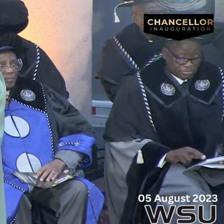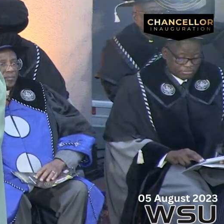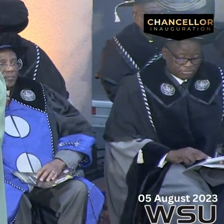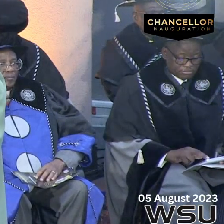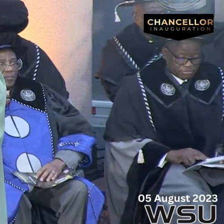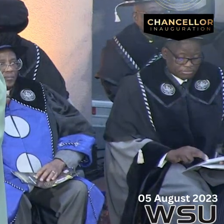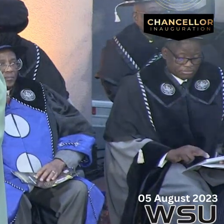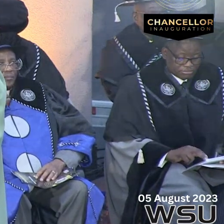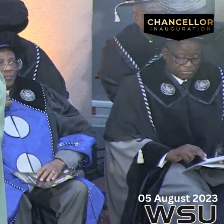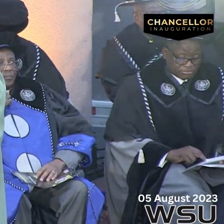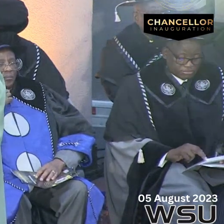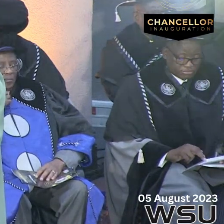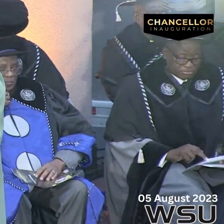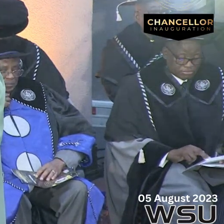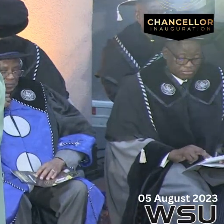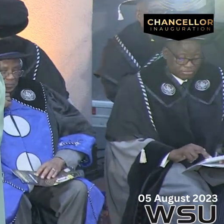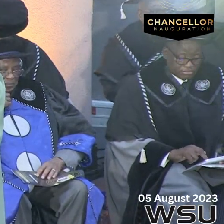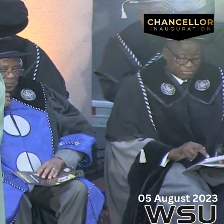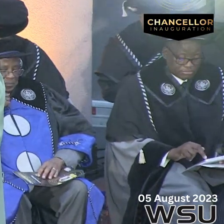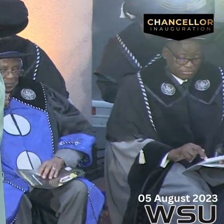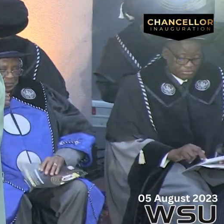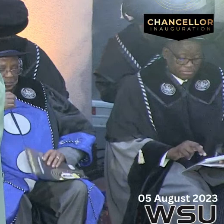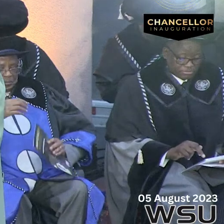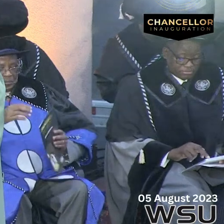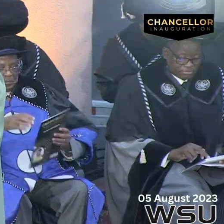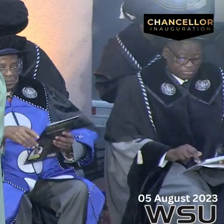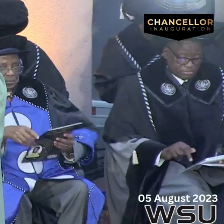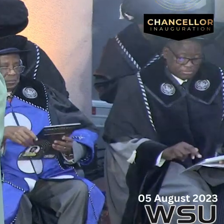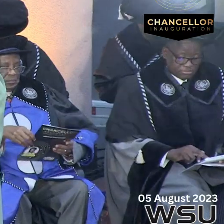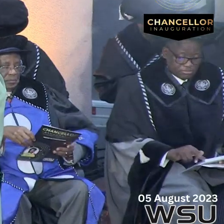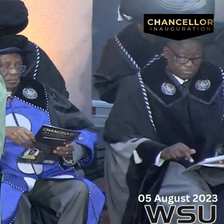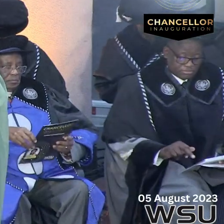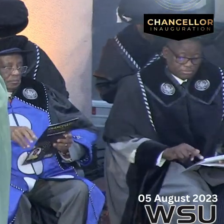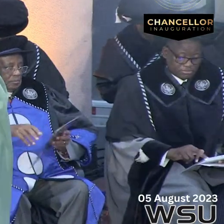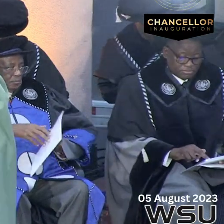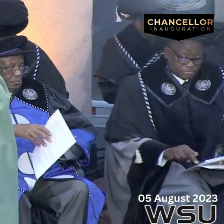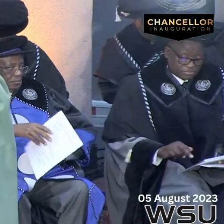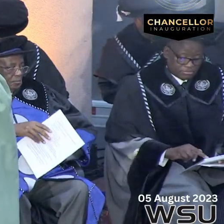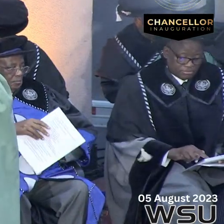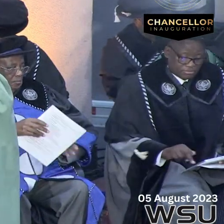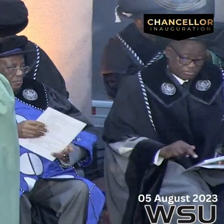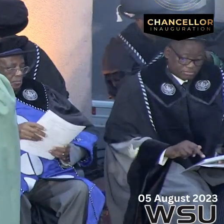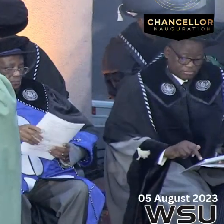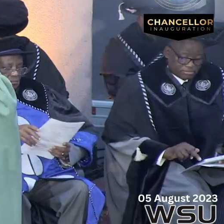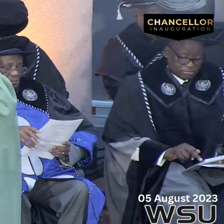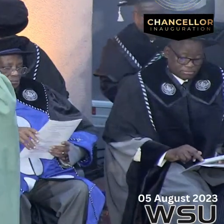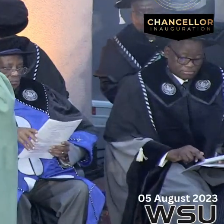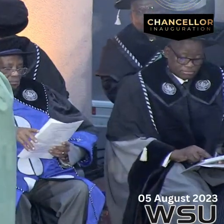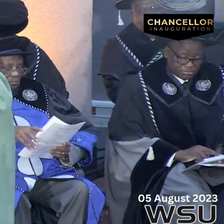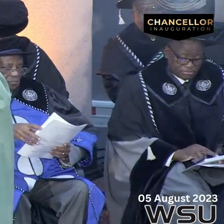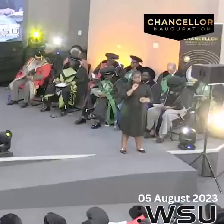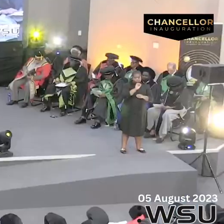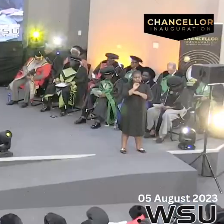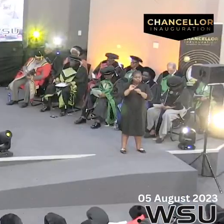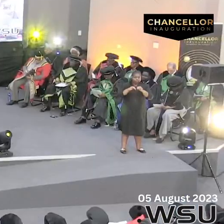the provincial legislature, in the national parliament, and indeed in the judiciary.